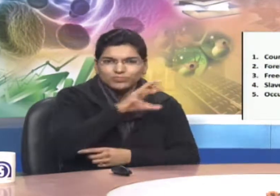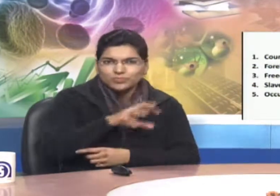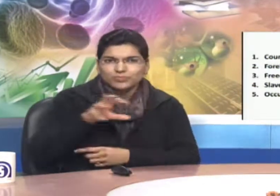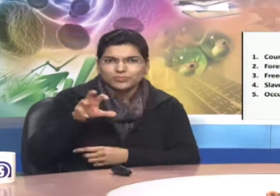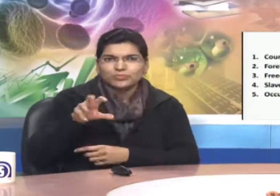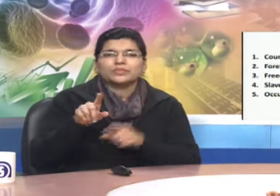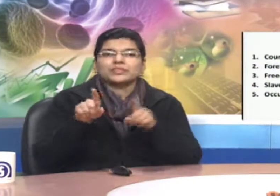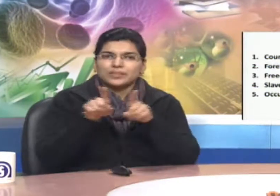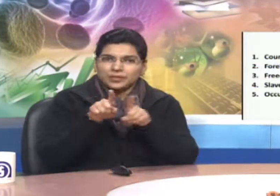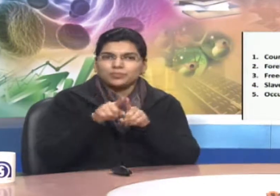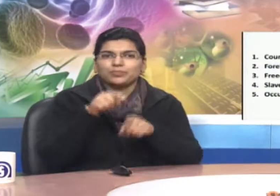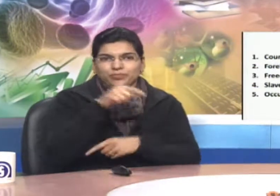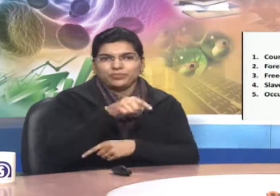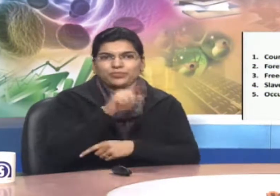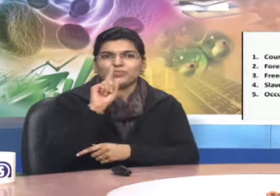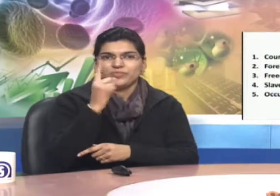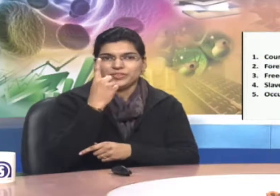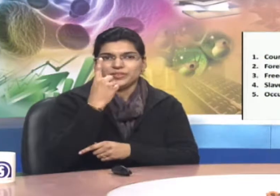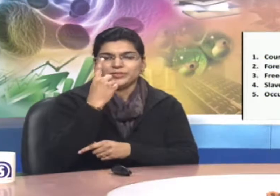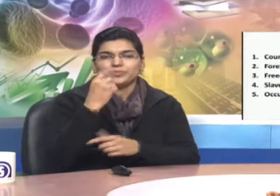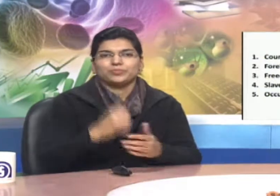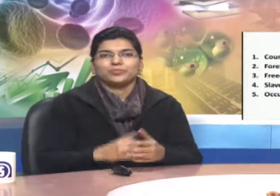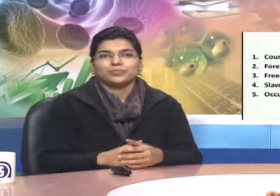France, and these different countries.